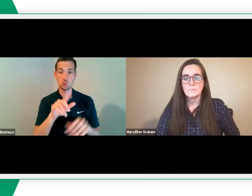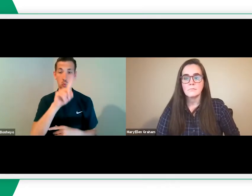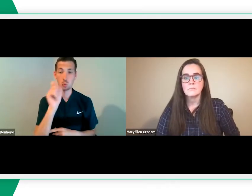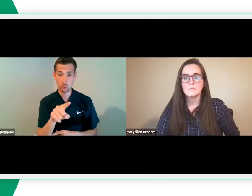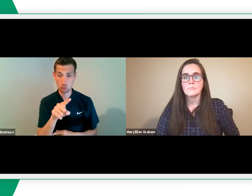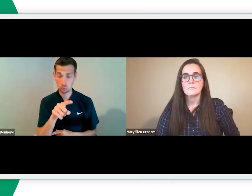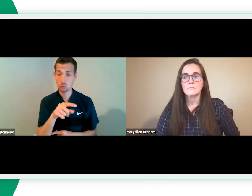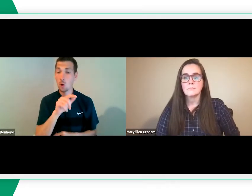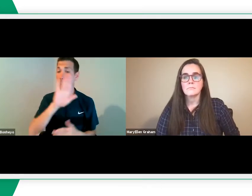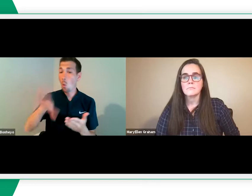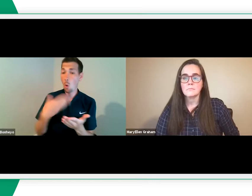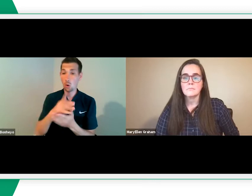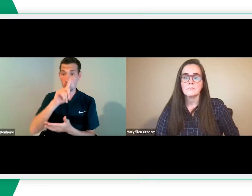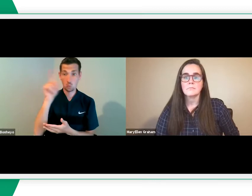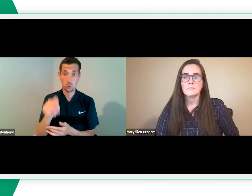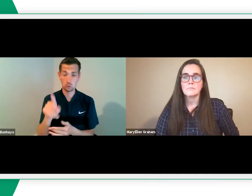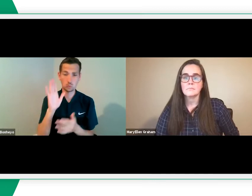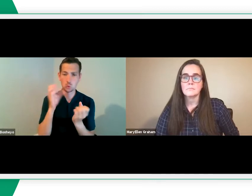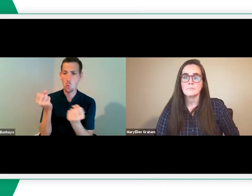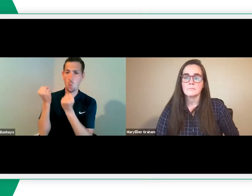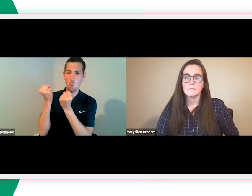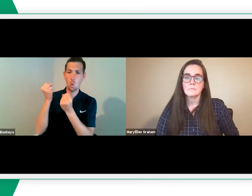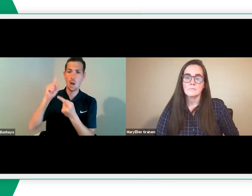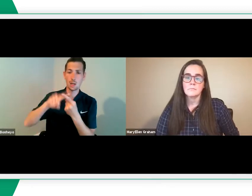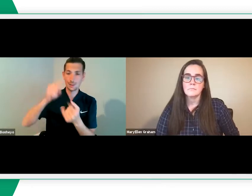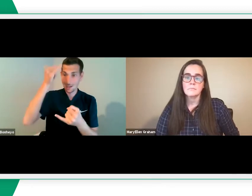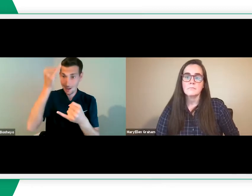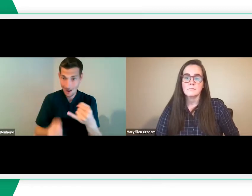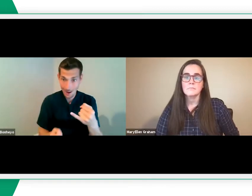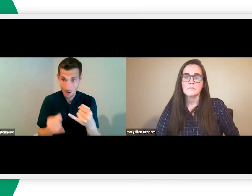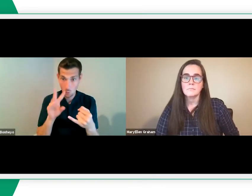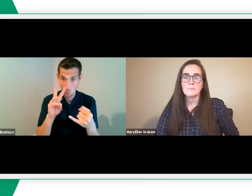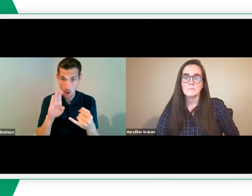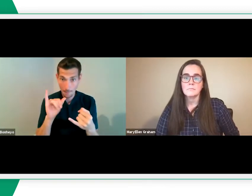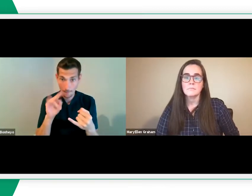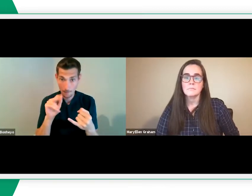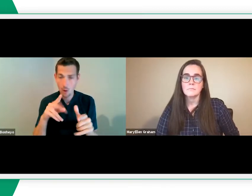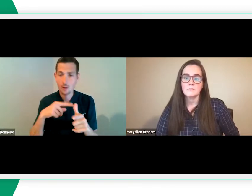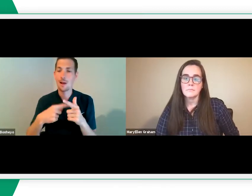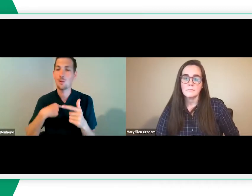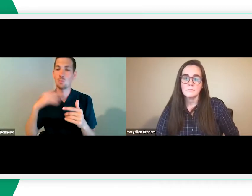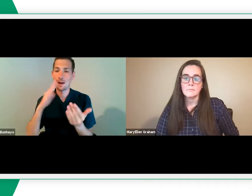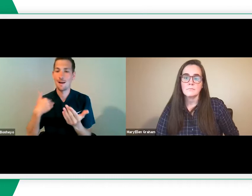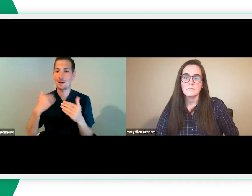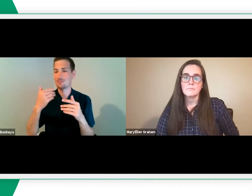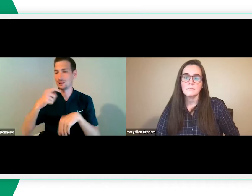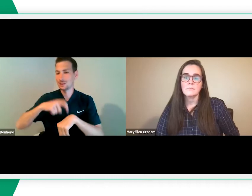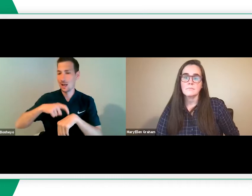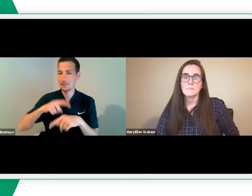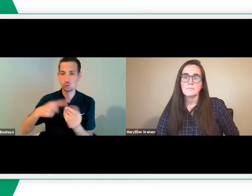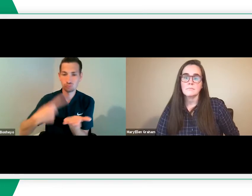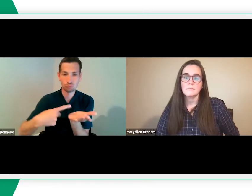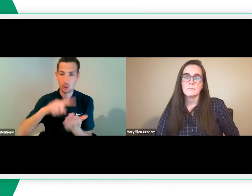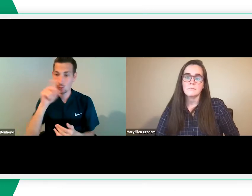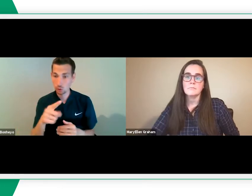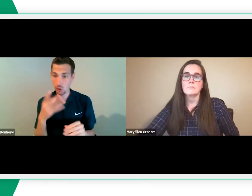below. Yeah, just type in your question there. All questions will be held until the end of the webinar,